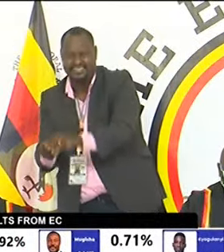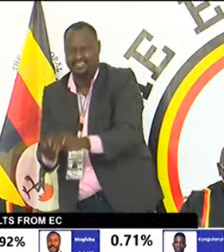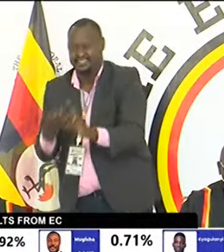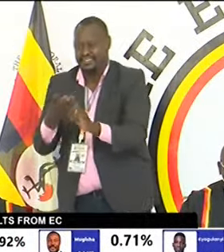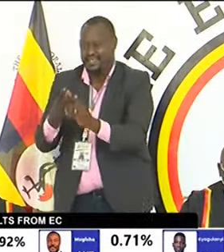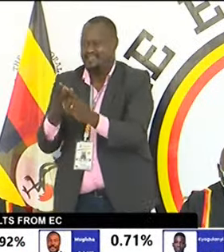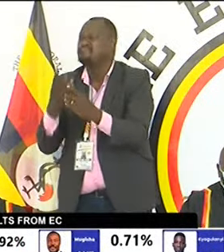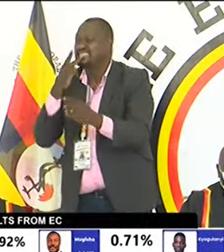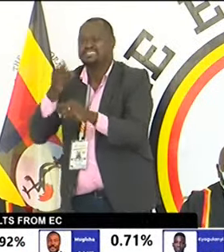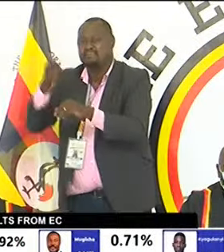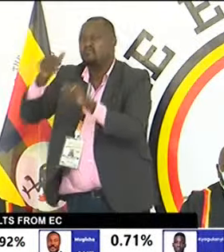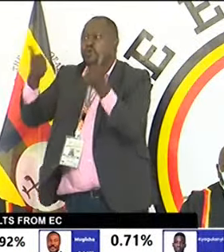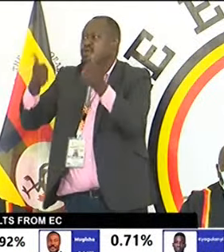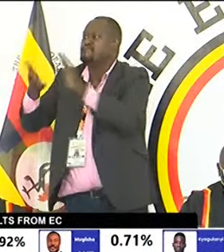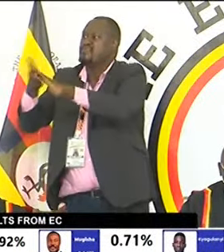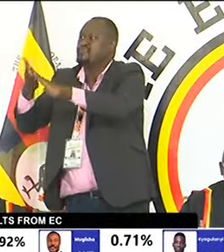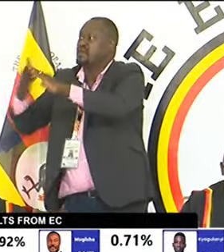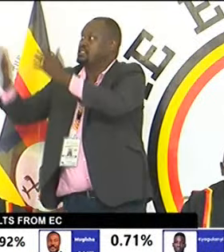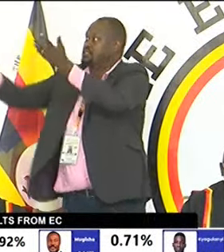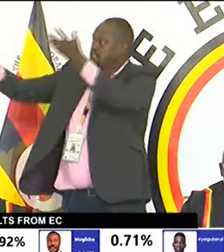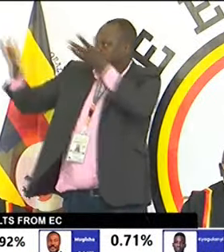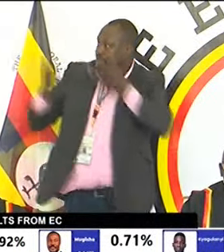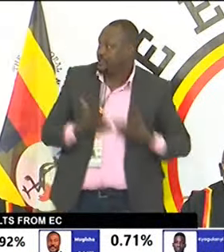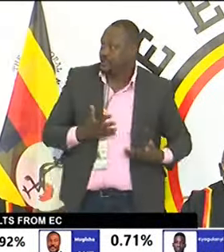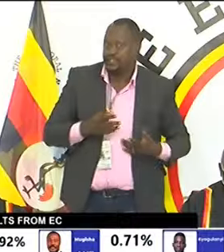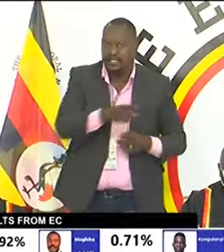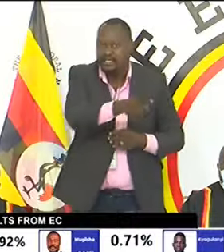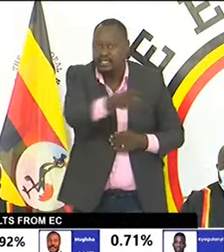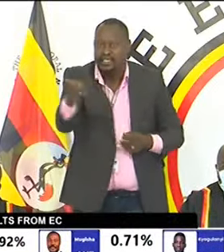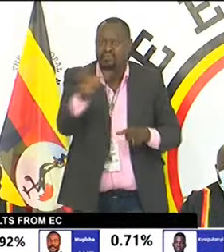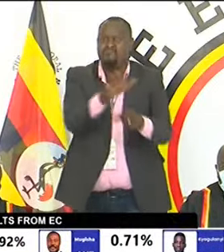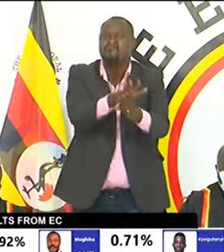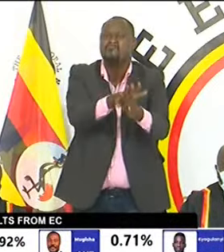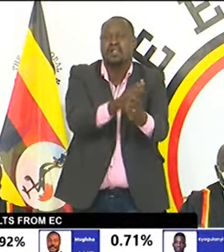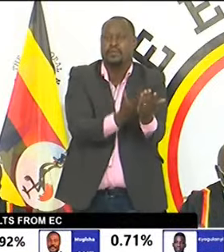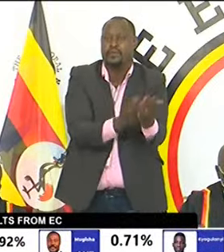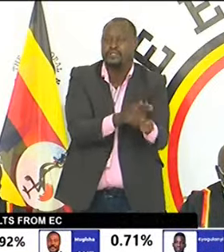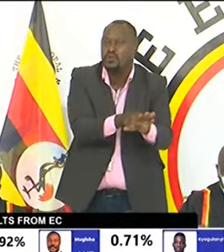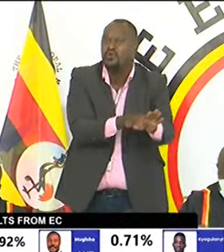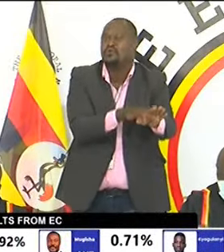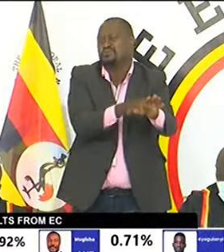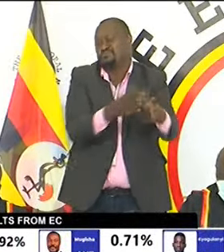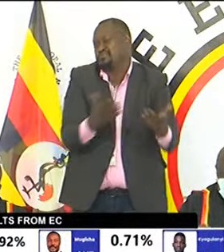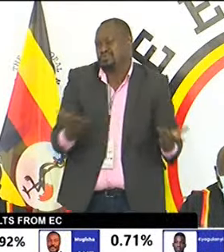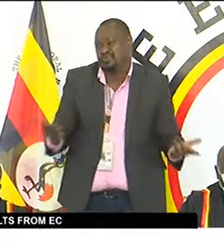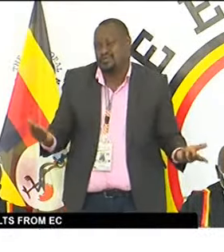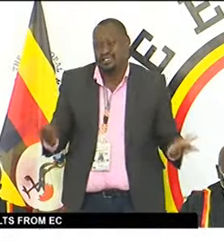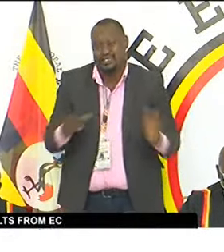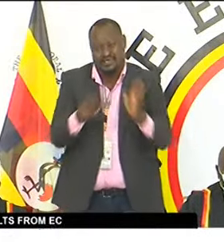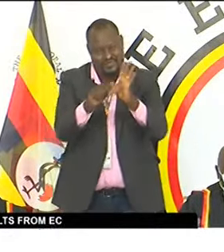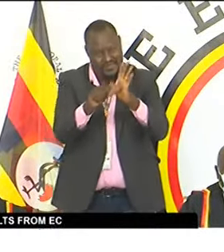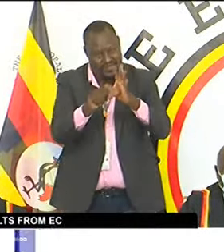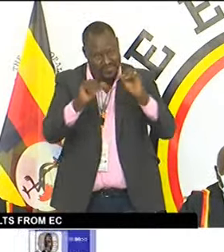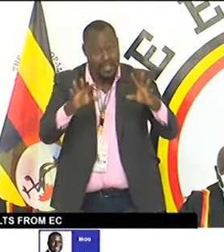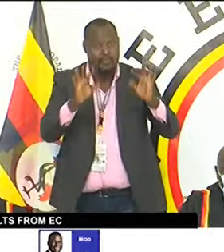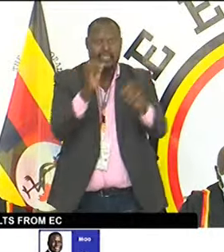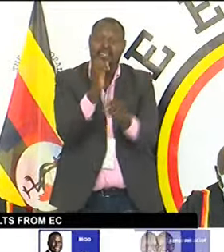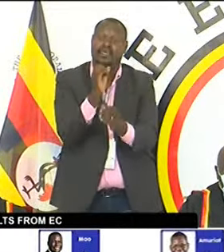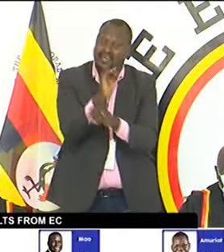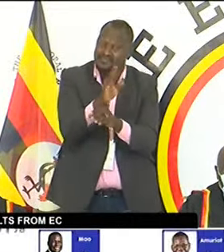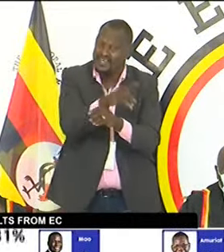tallying early enough. And then they transmit. But let every stakeholder be rest